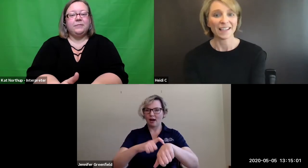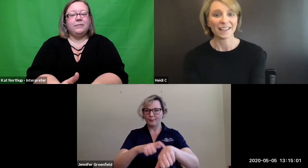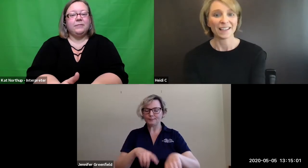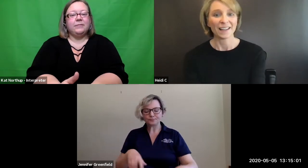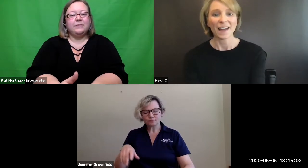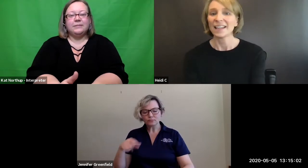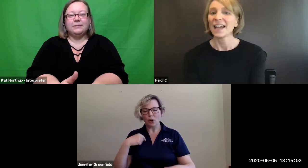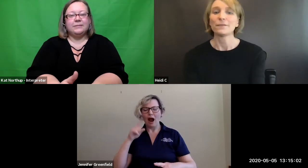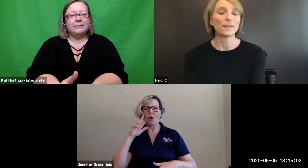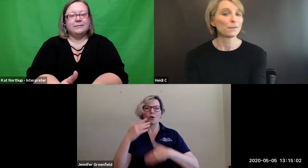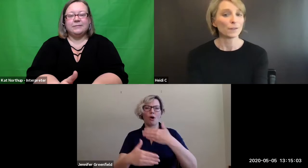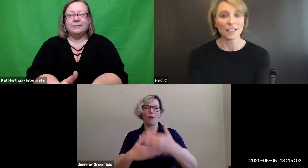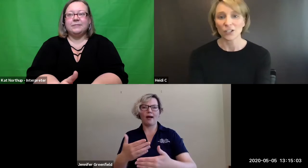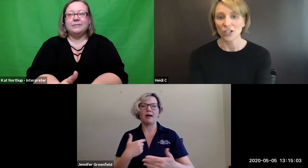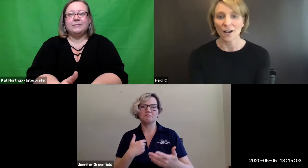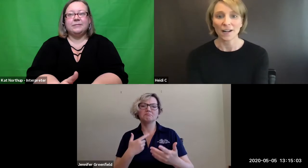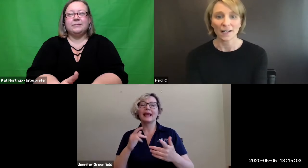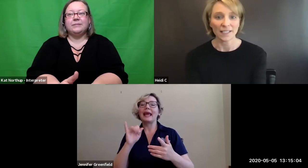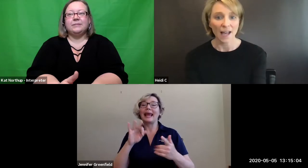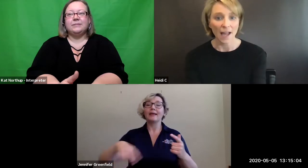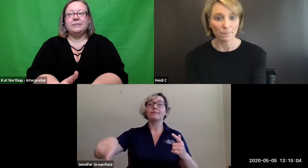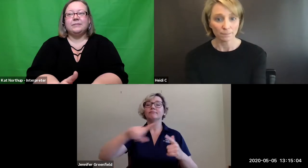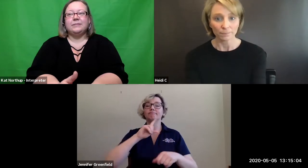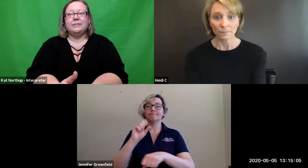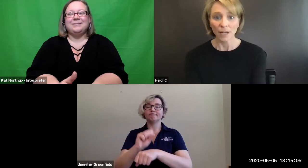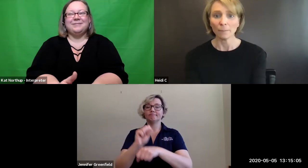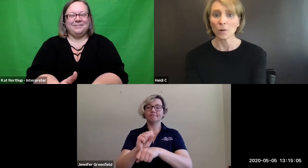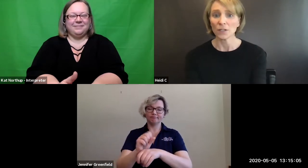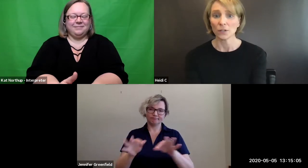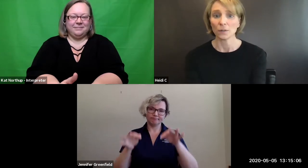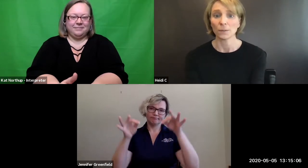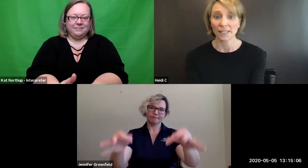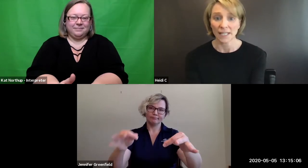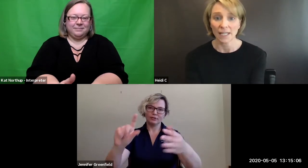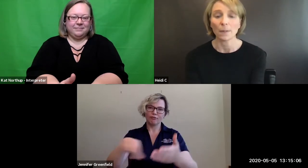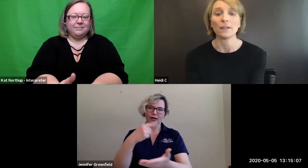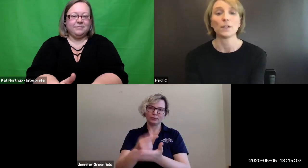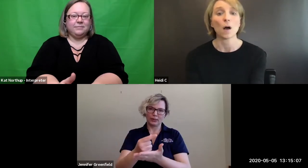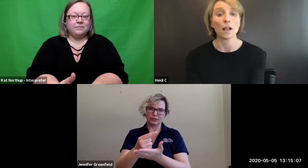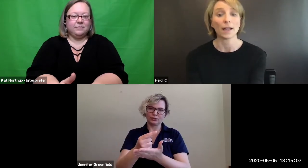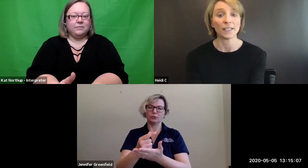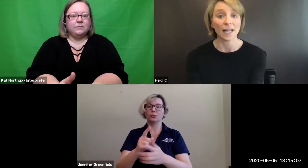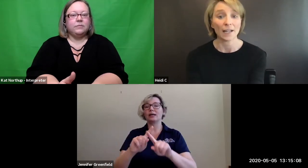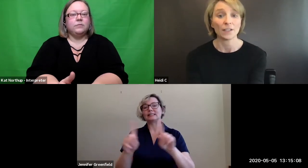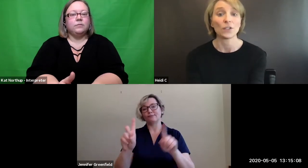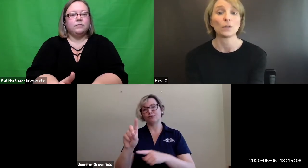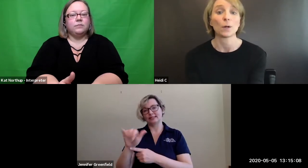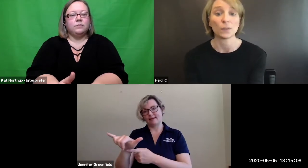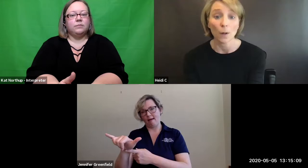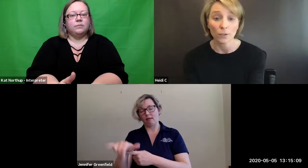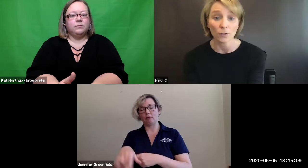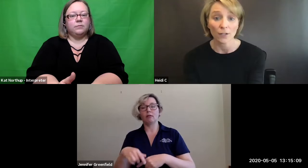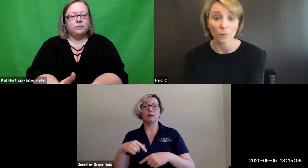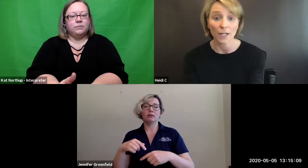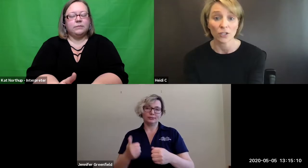Okay. Again, feel free to share at any time. I'm going to proceed, but if you all have decided to